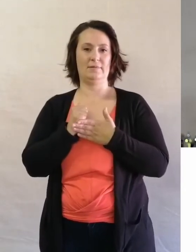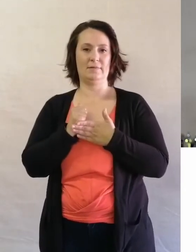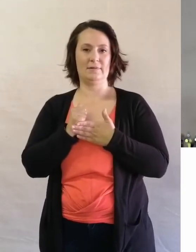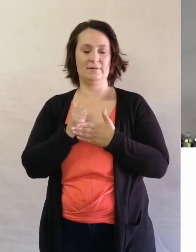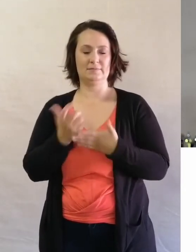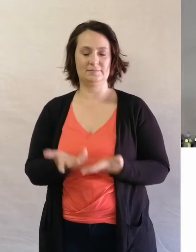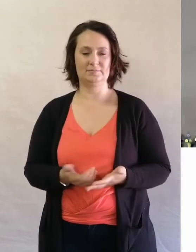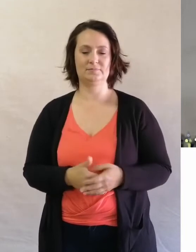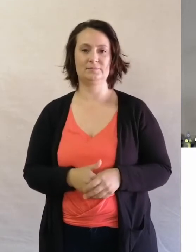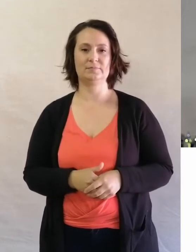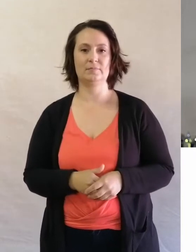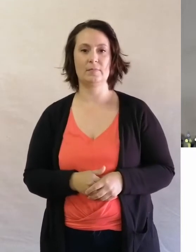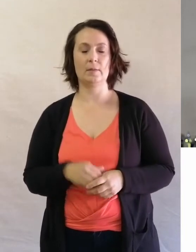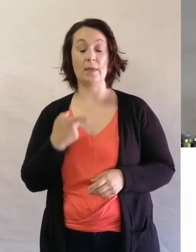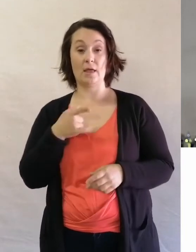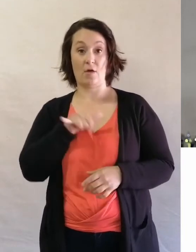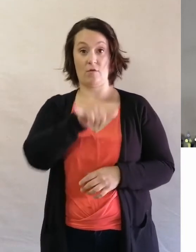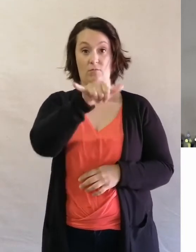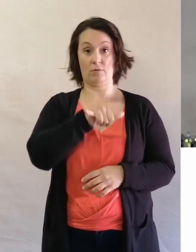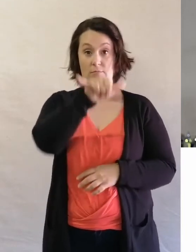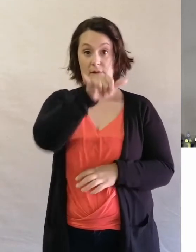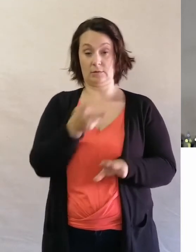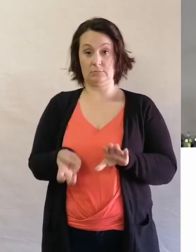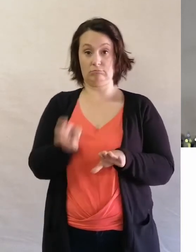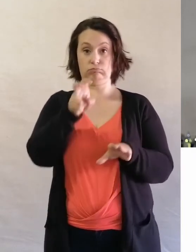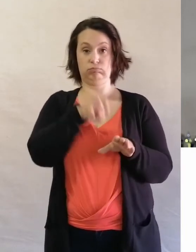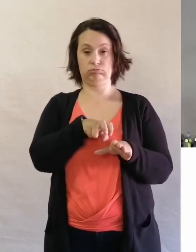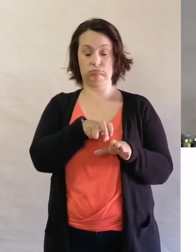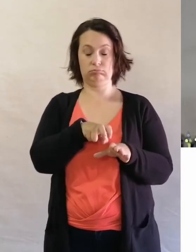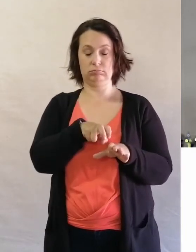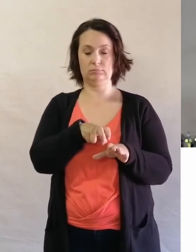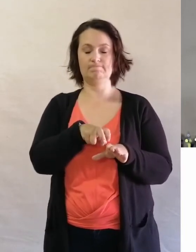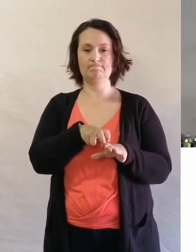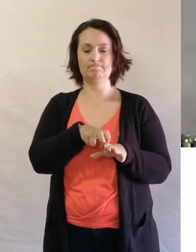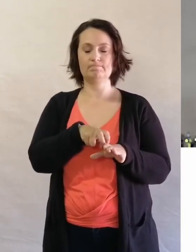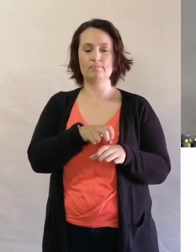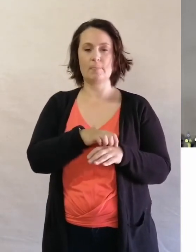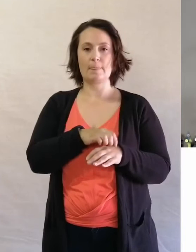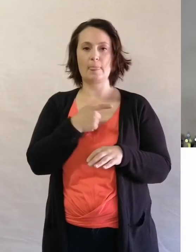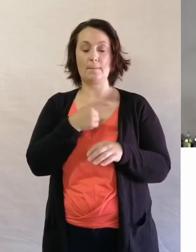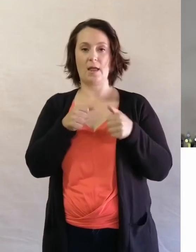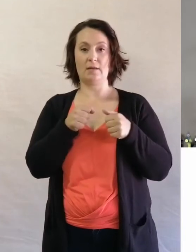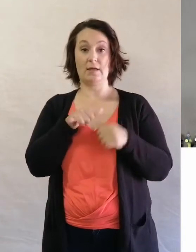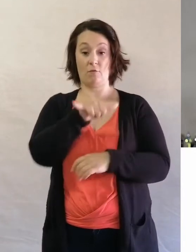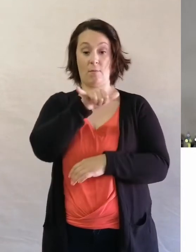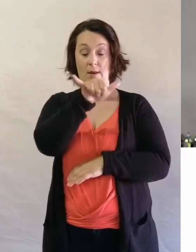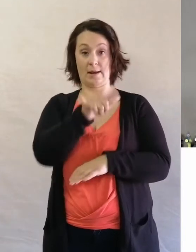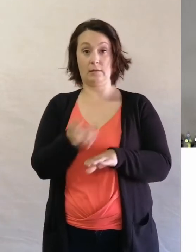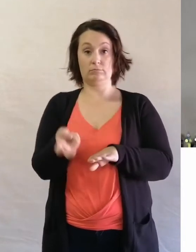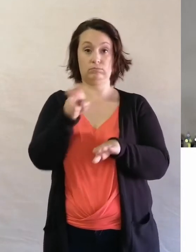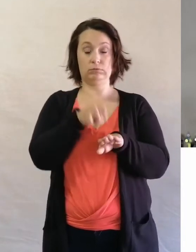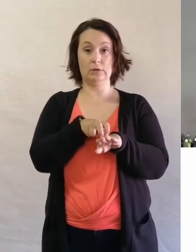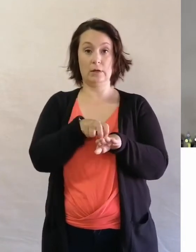mean, when I get into an airplane, and I know there's a pilot looking at me right now. When I get into an airplane, I must admit, I